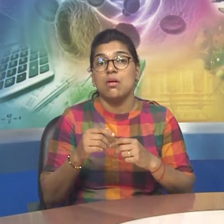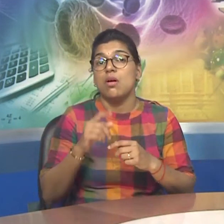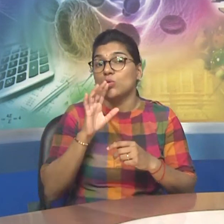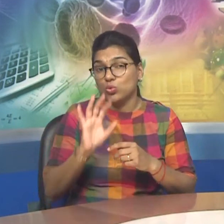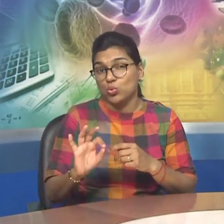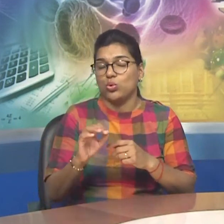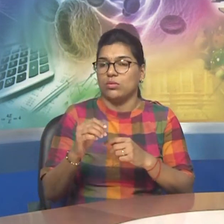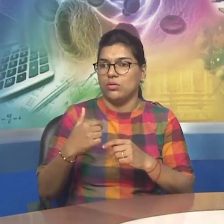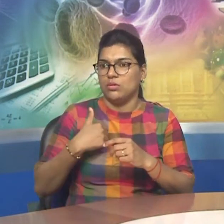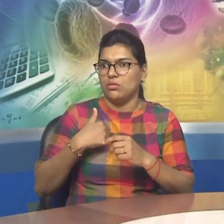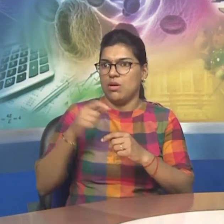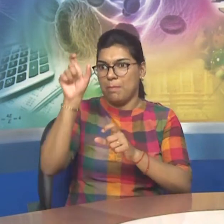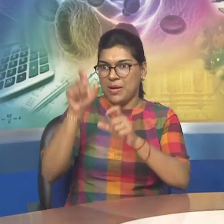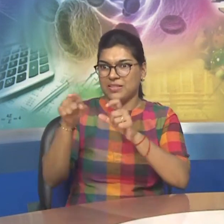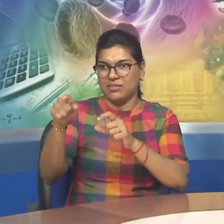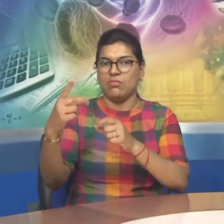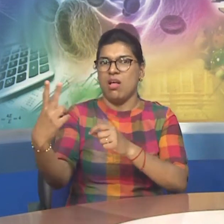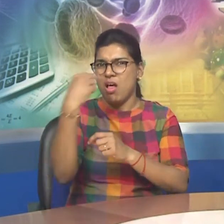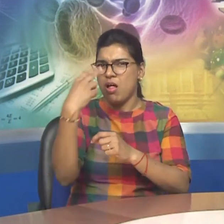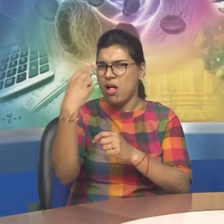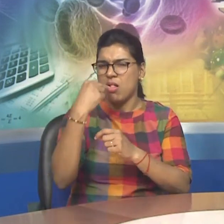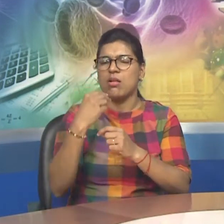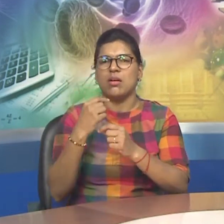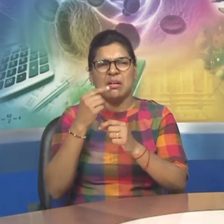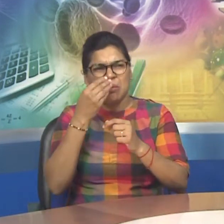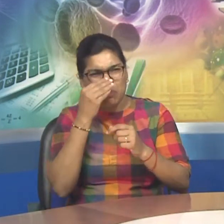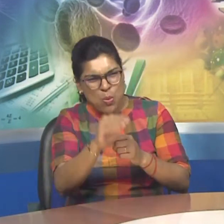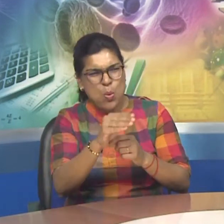You must have experienced this in your day-to-day life.